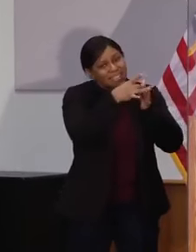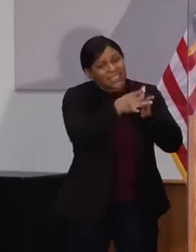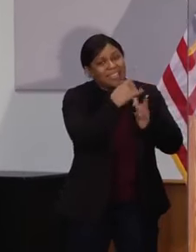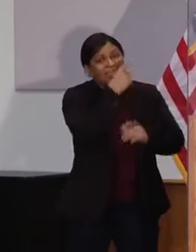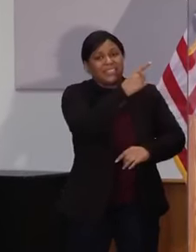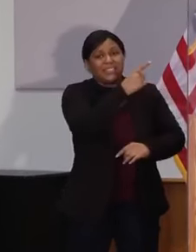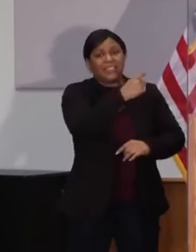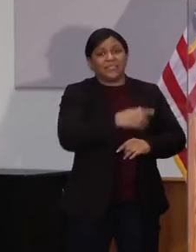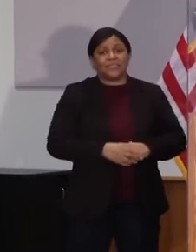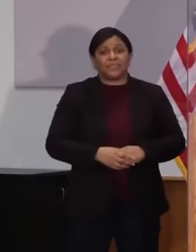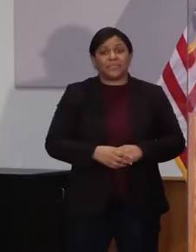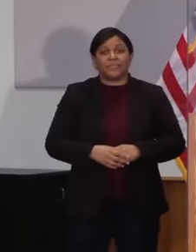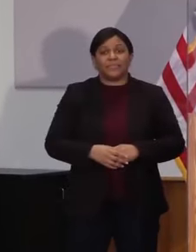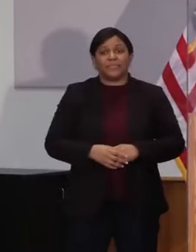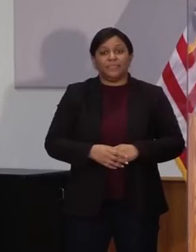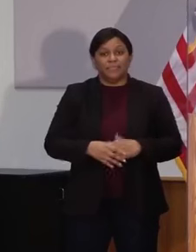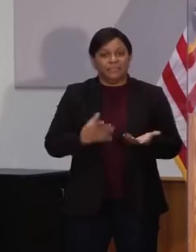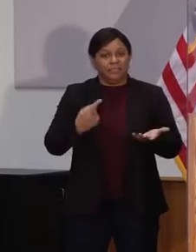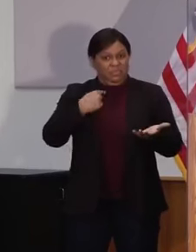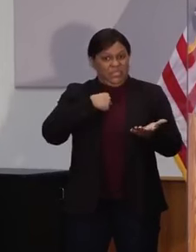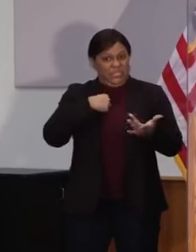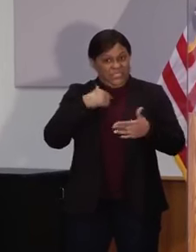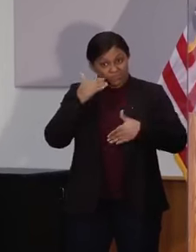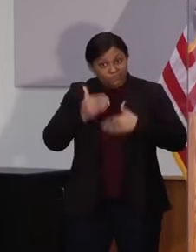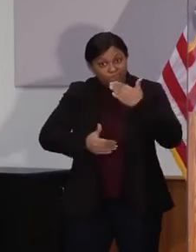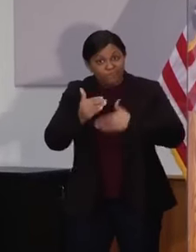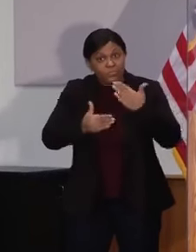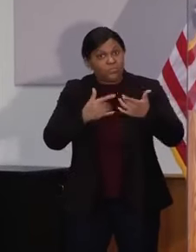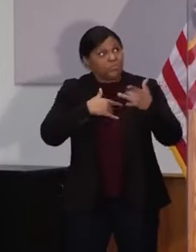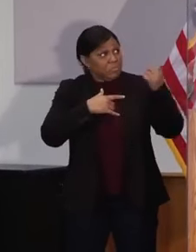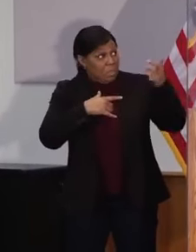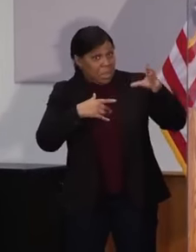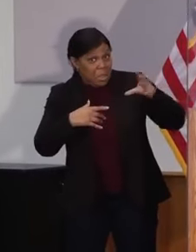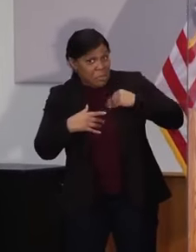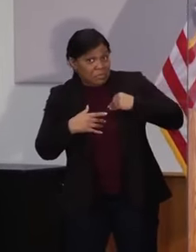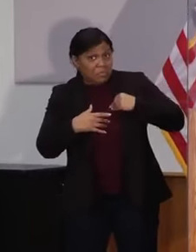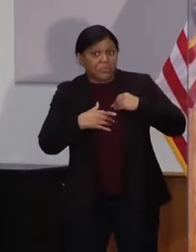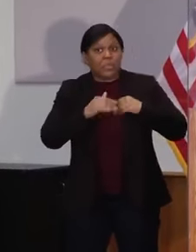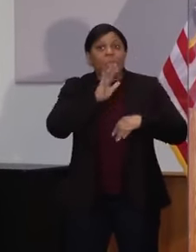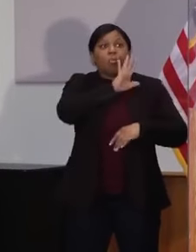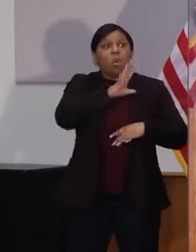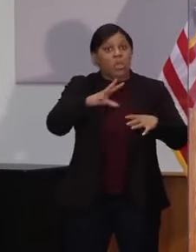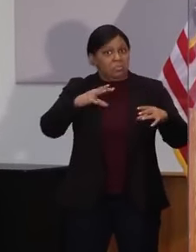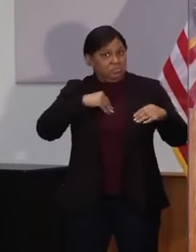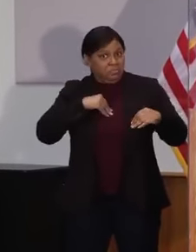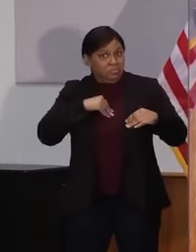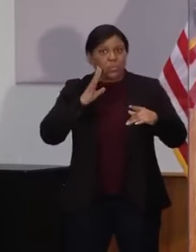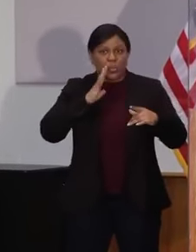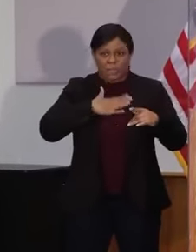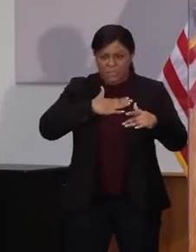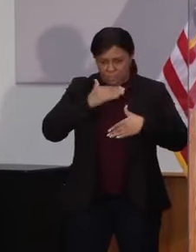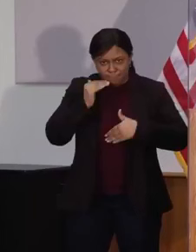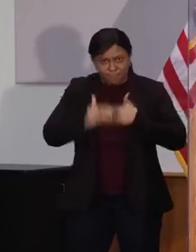executive branch execute with their will. That will should be the will of the people. And I can't stress